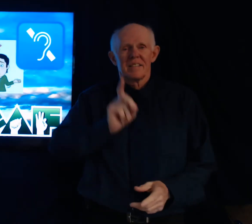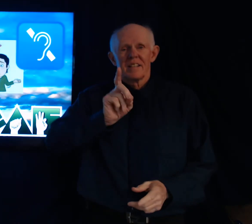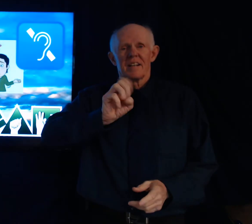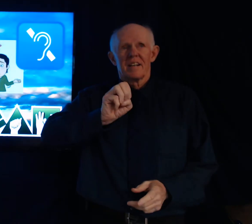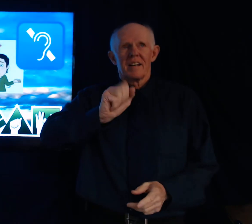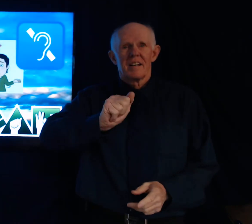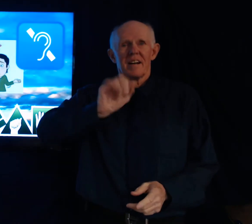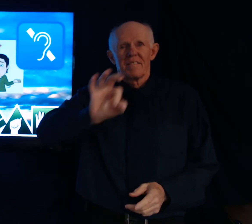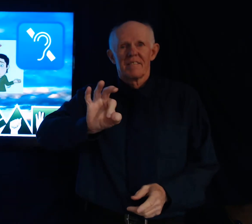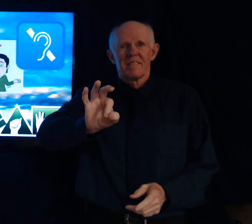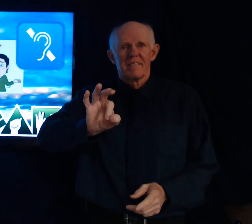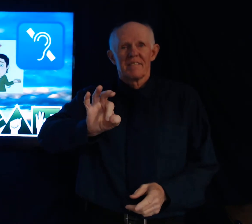D-E-A-F.